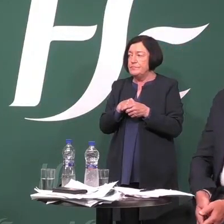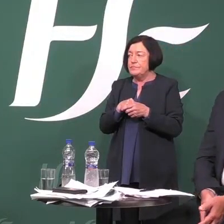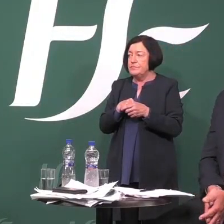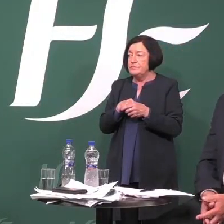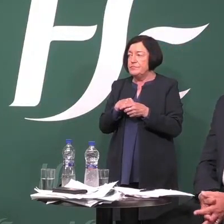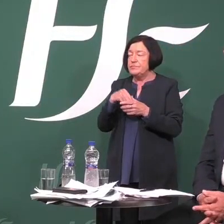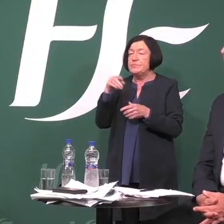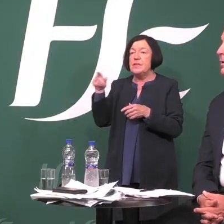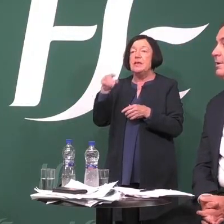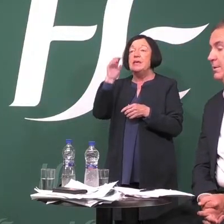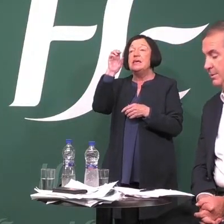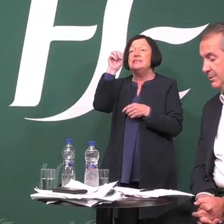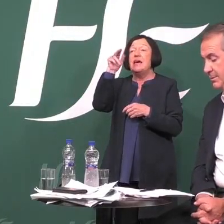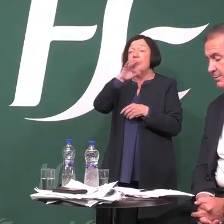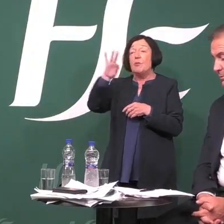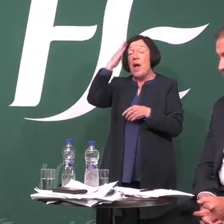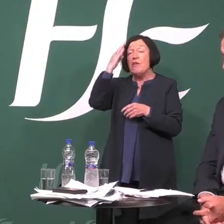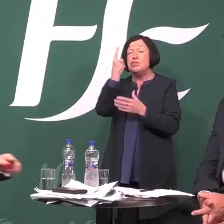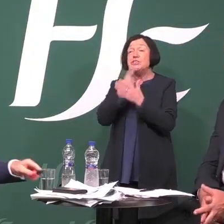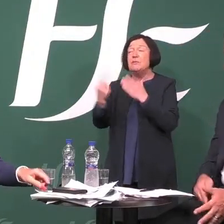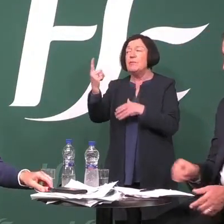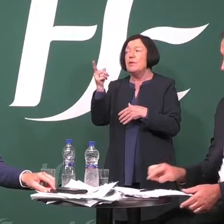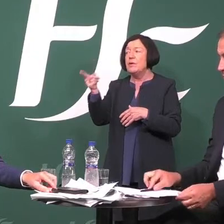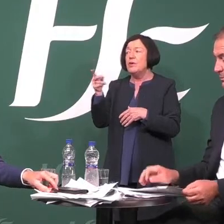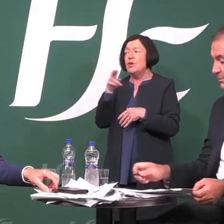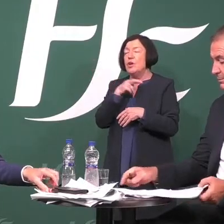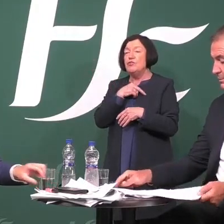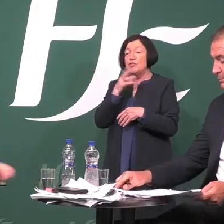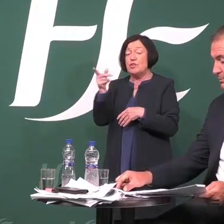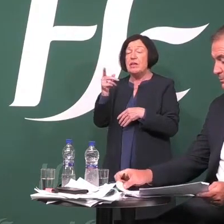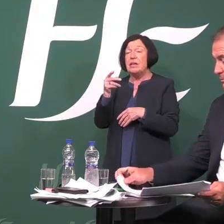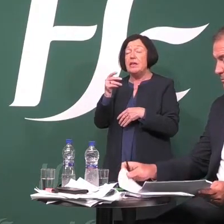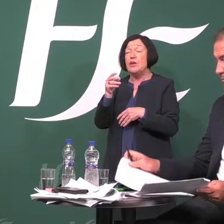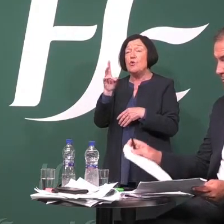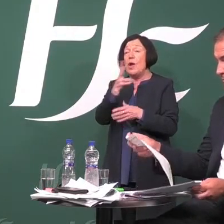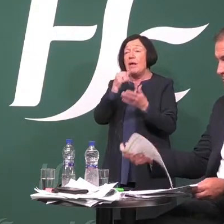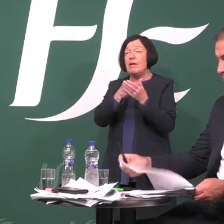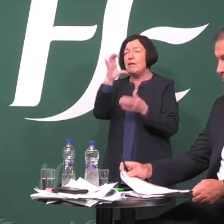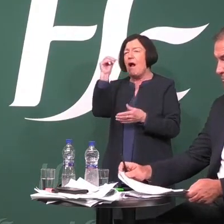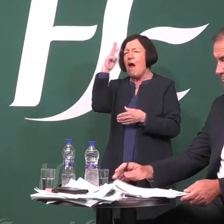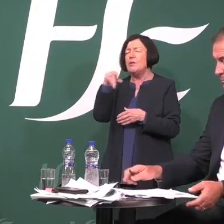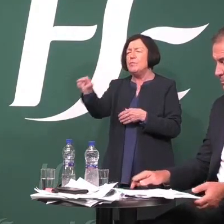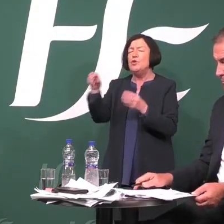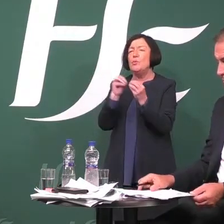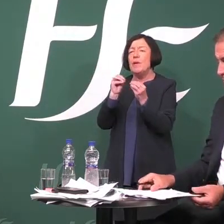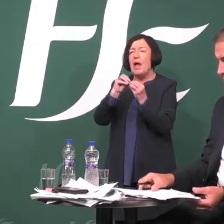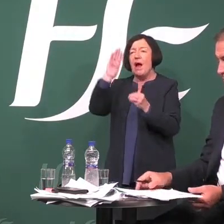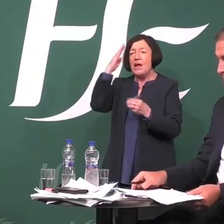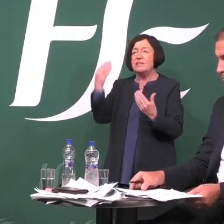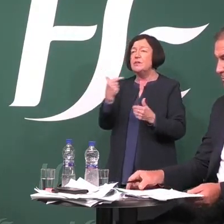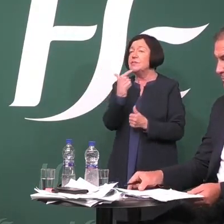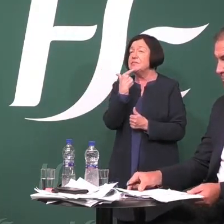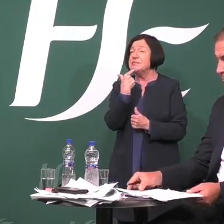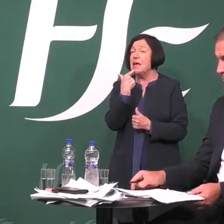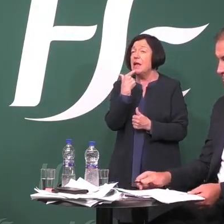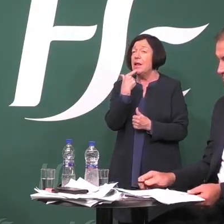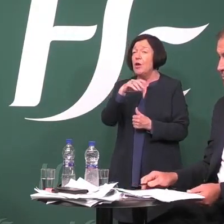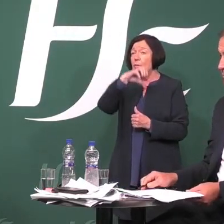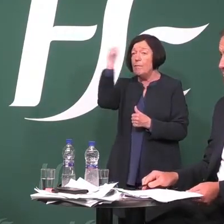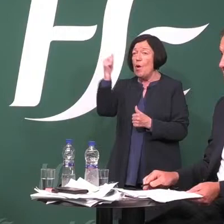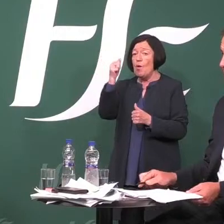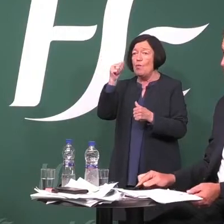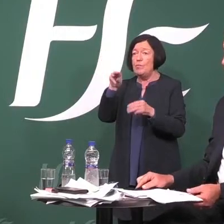Senator Maloney from the Irish Independent. A real housekeeping question to begin with. Colin, you mentioned that Ireland is now the second